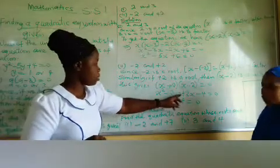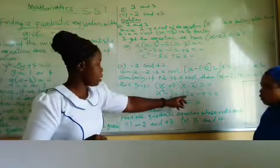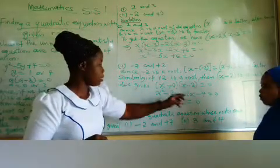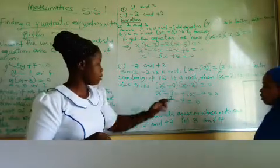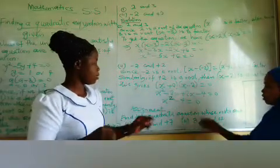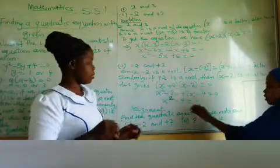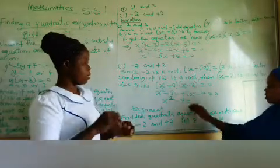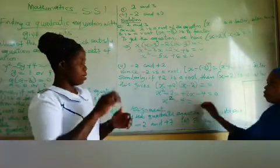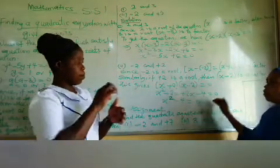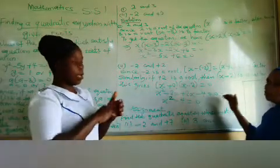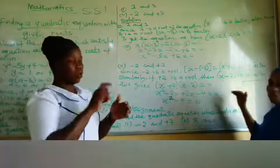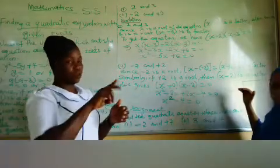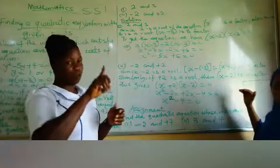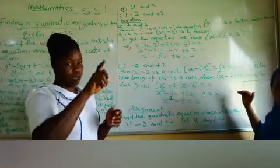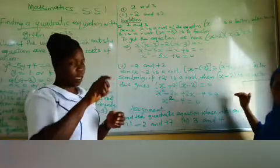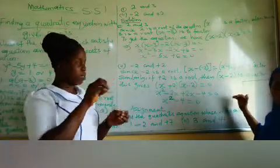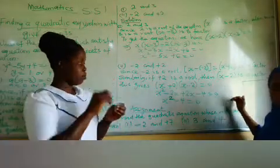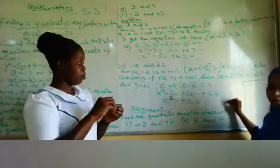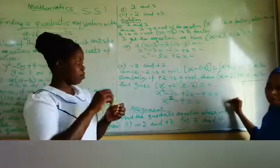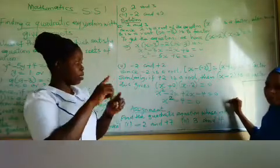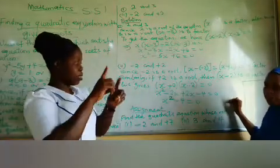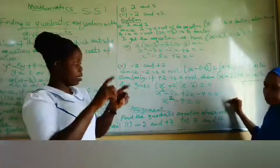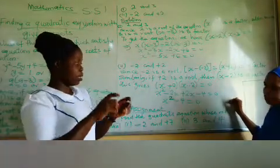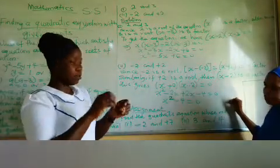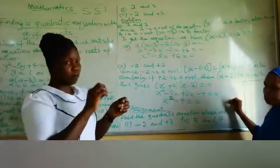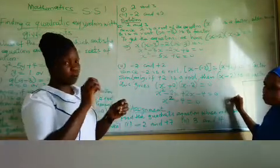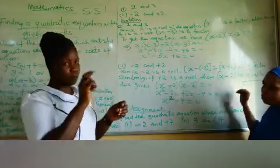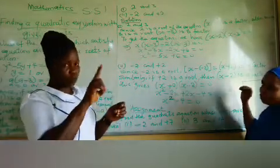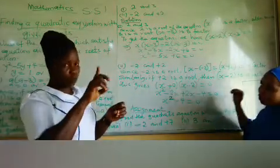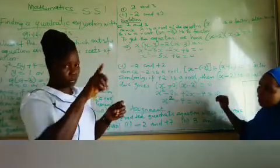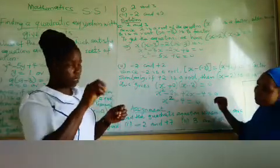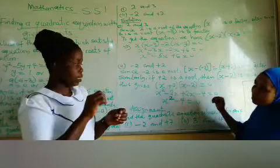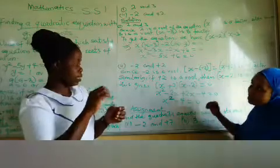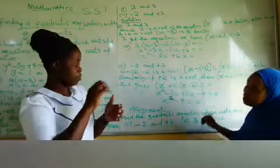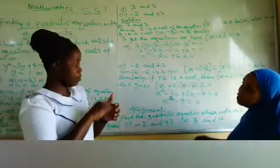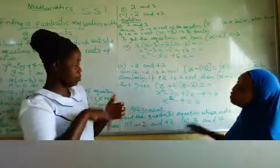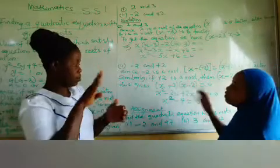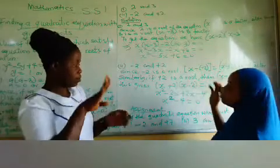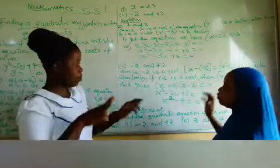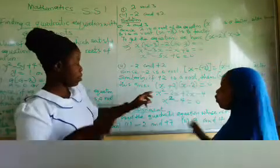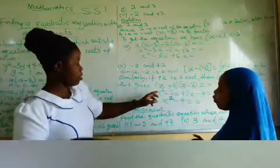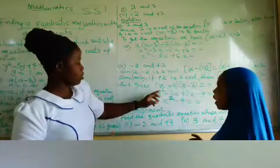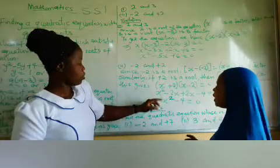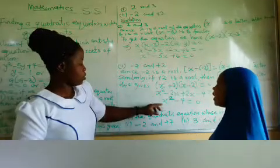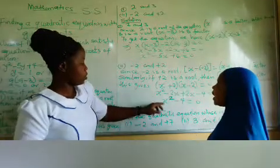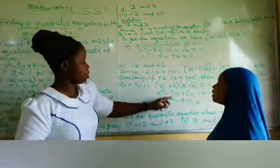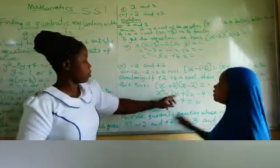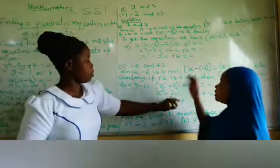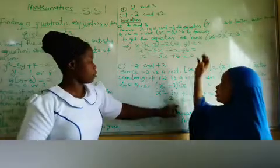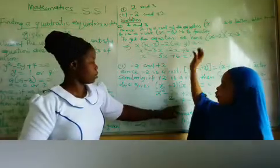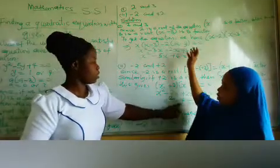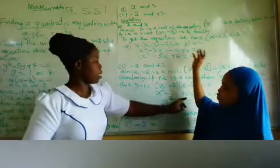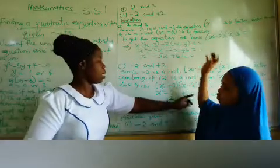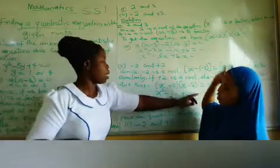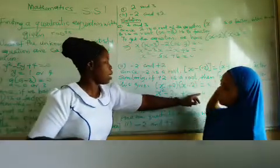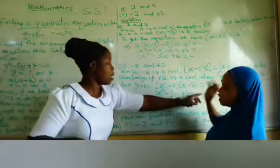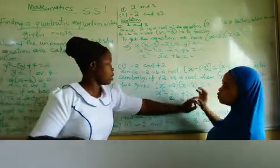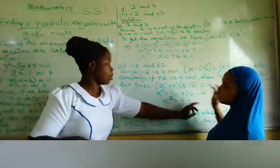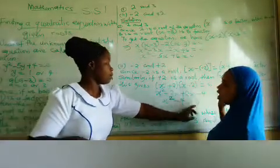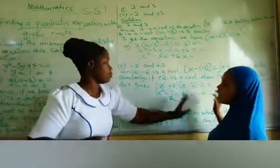4 is equal to 0. So that is the required equation that you are